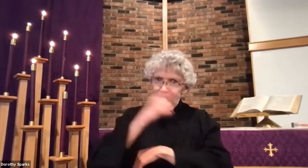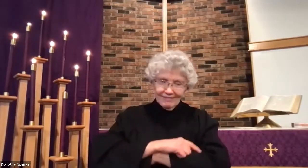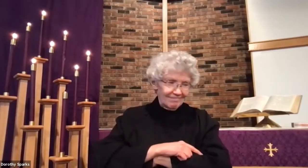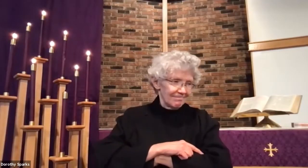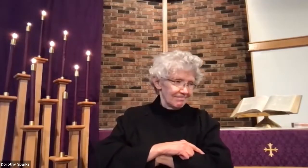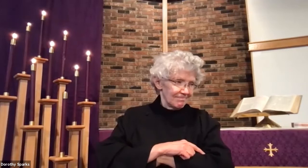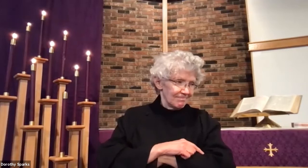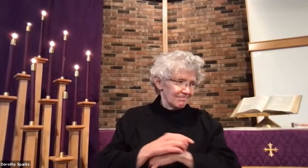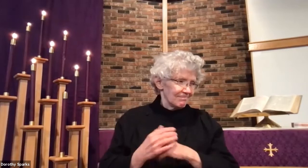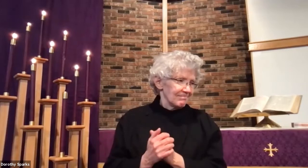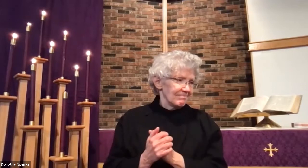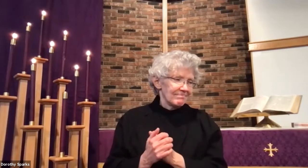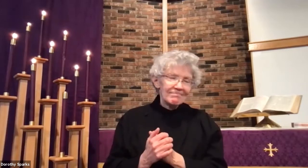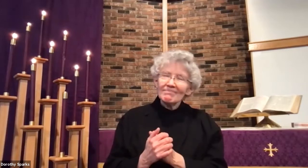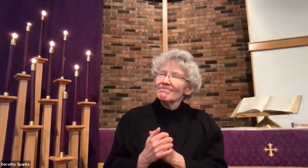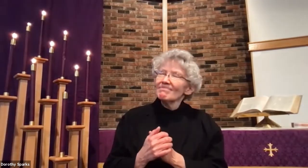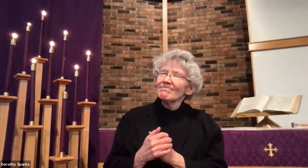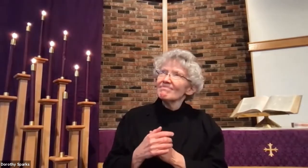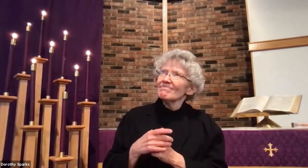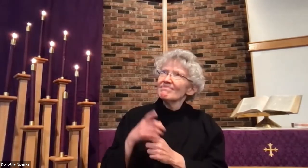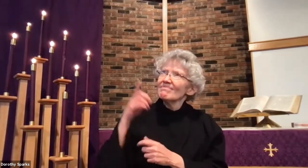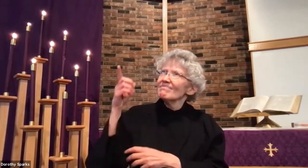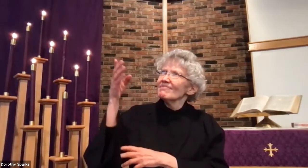Prayer of the day.